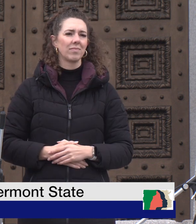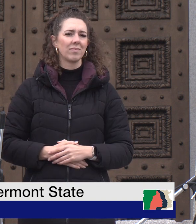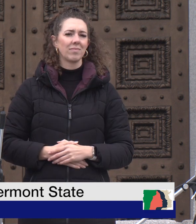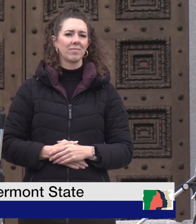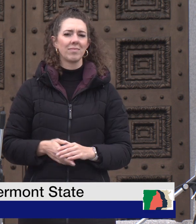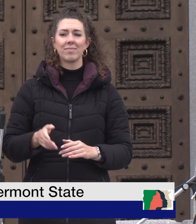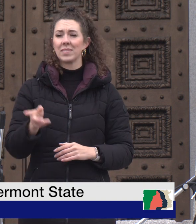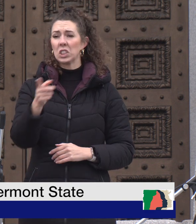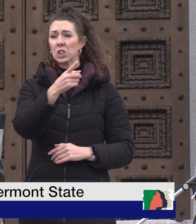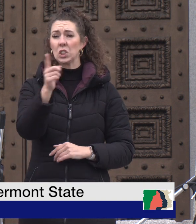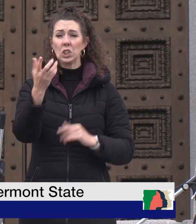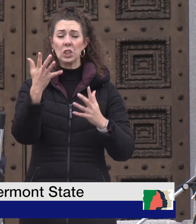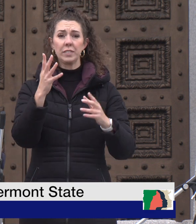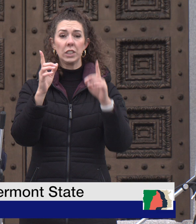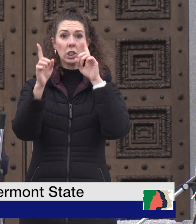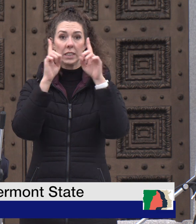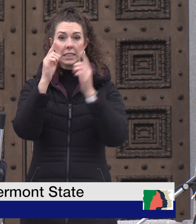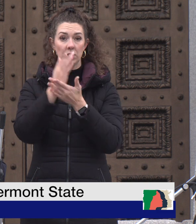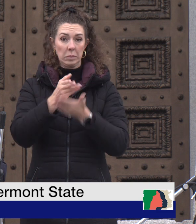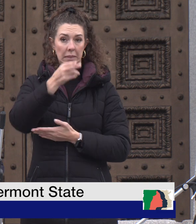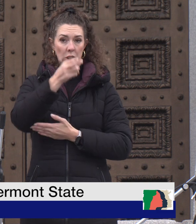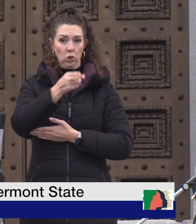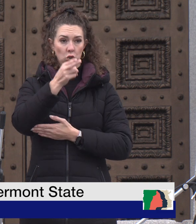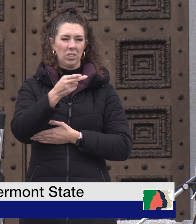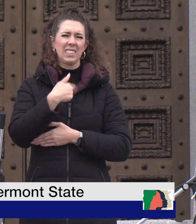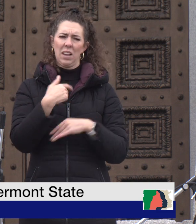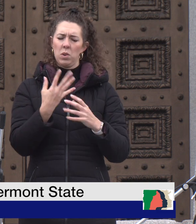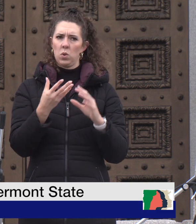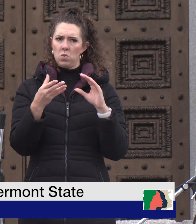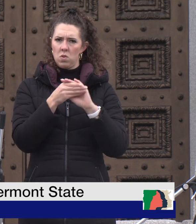We've heard a little bit of history, and I'm going to repeat it.